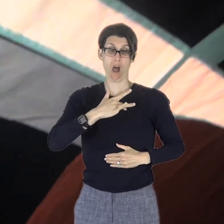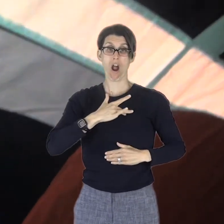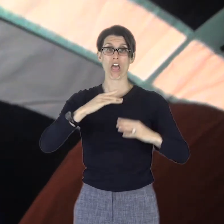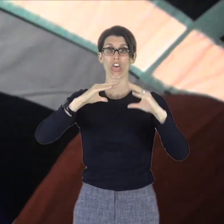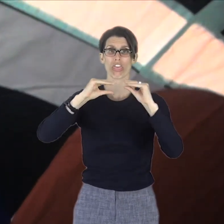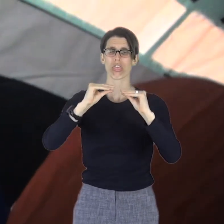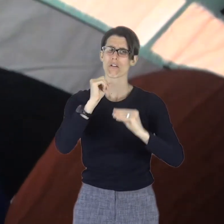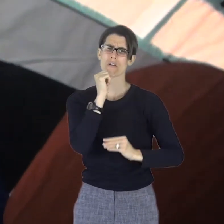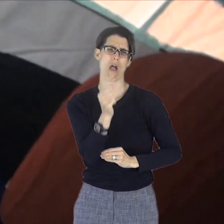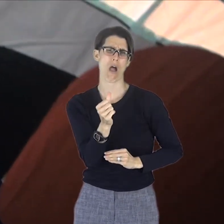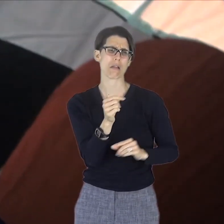yours.